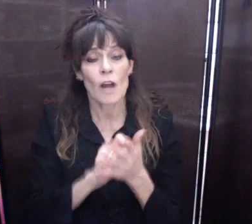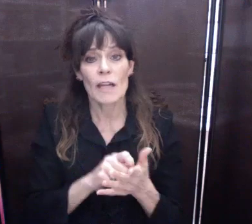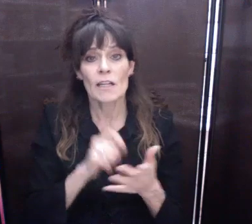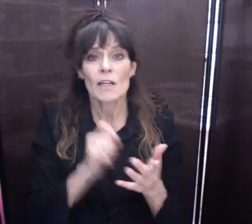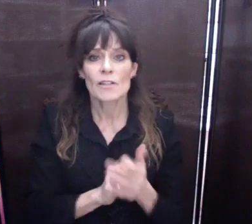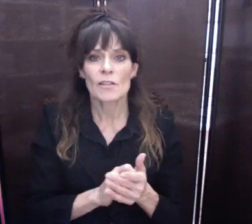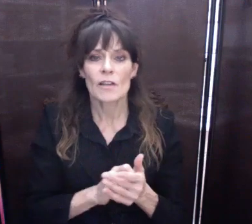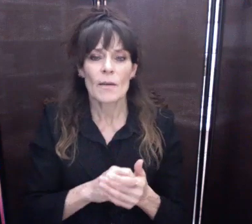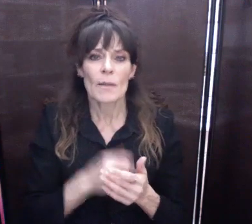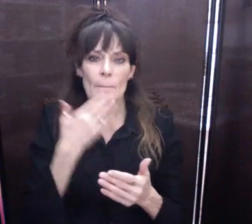my ability.